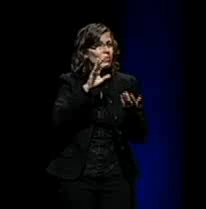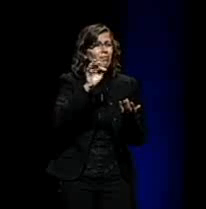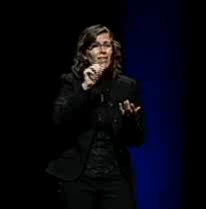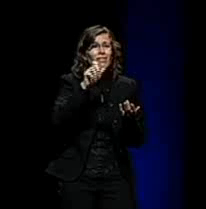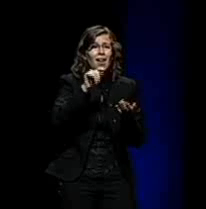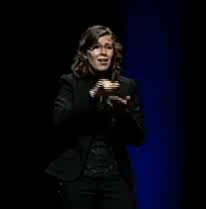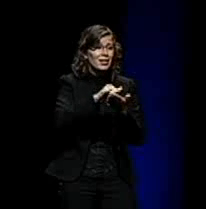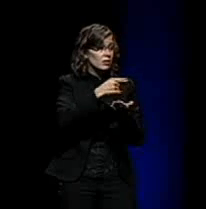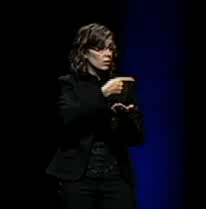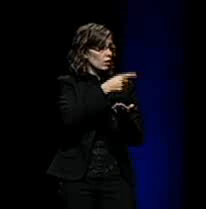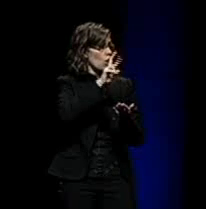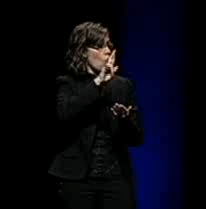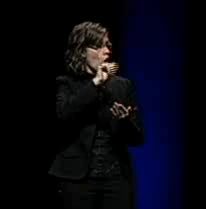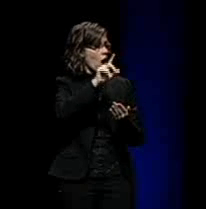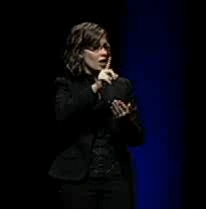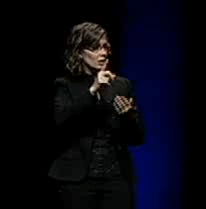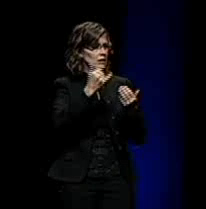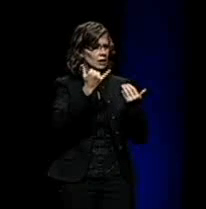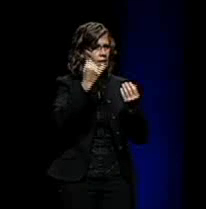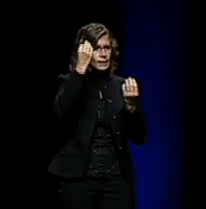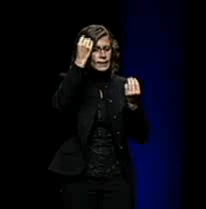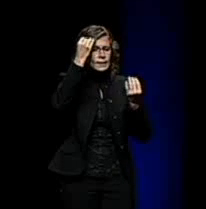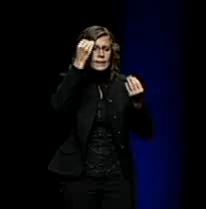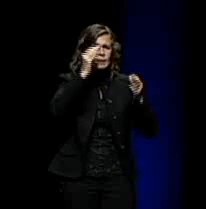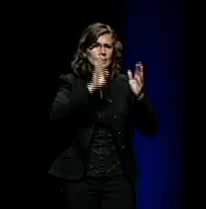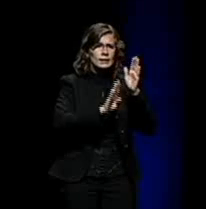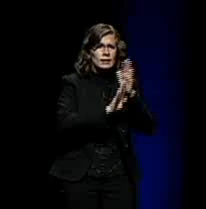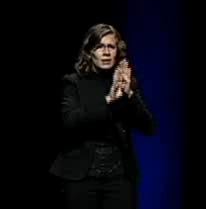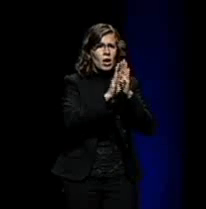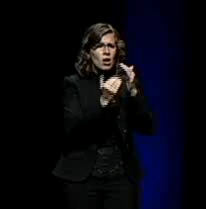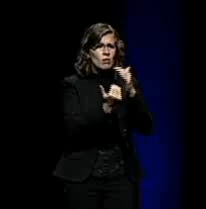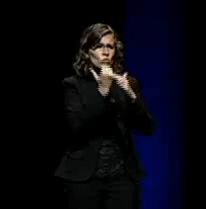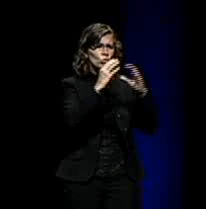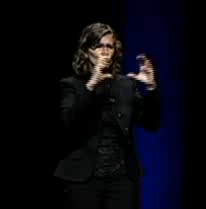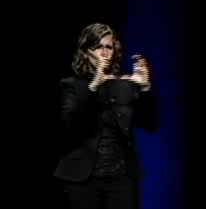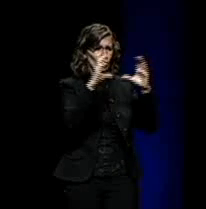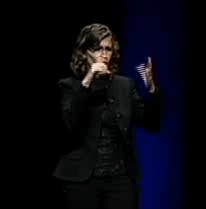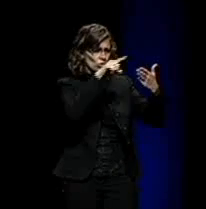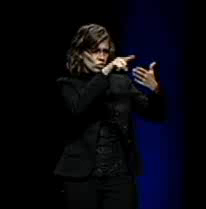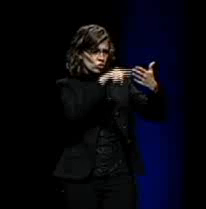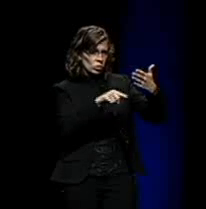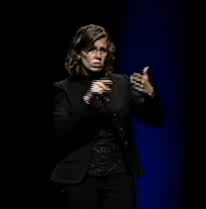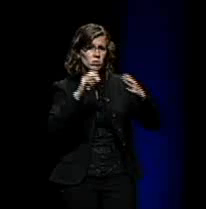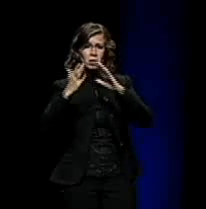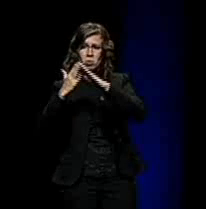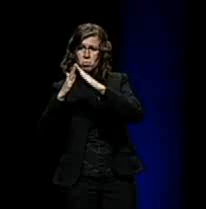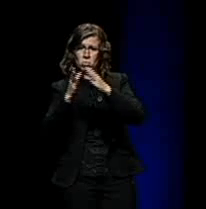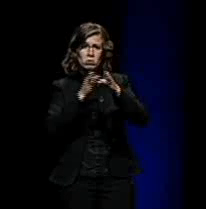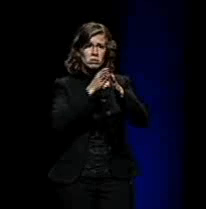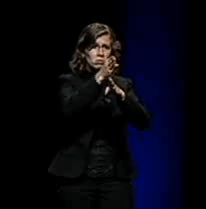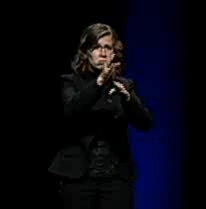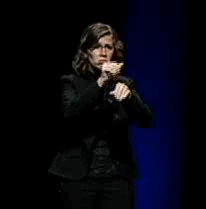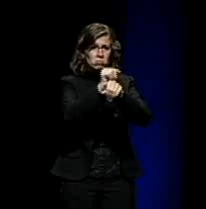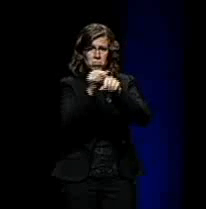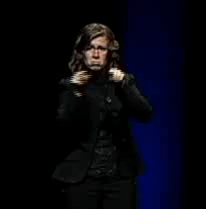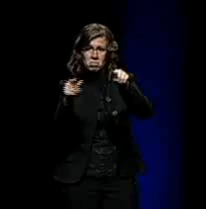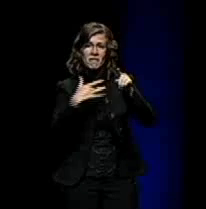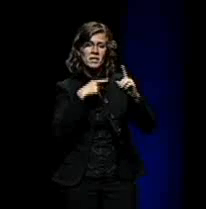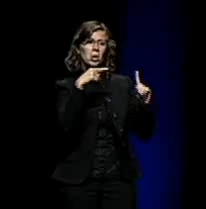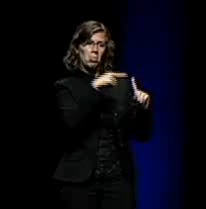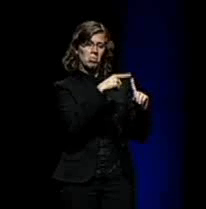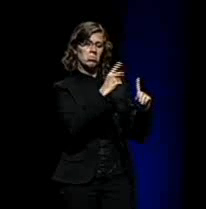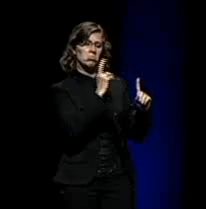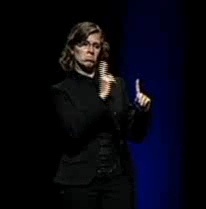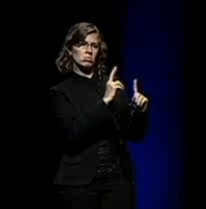up with credentials that have meaning, that are understood, means that the industry who serves